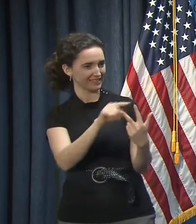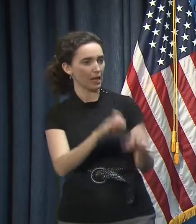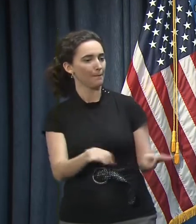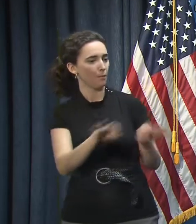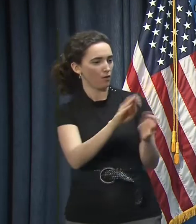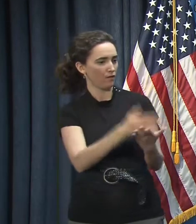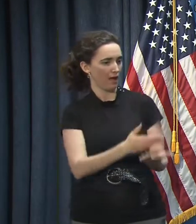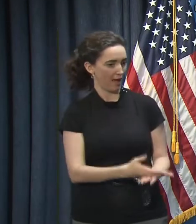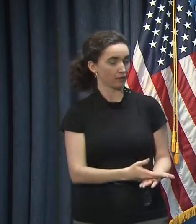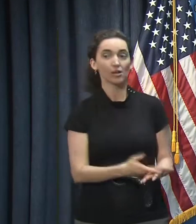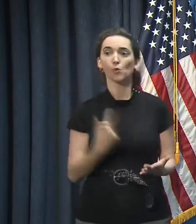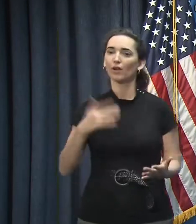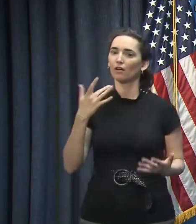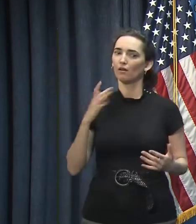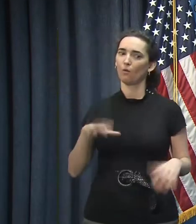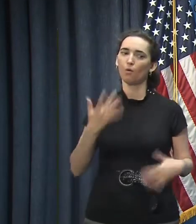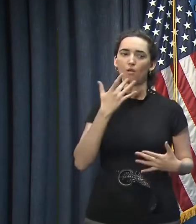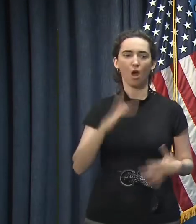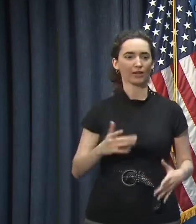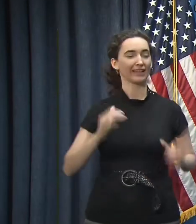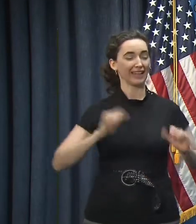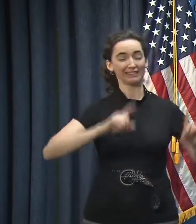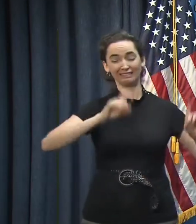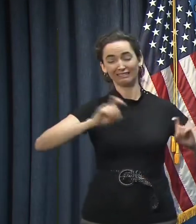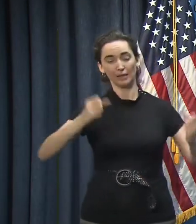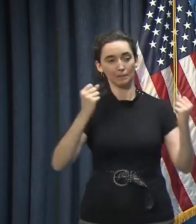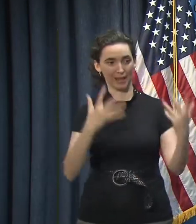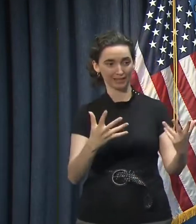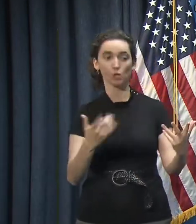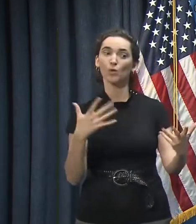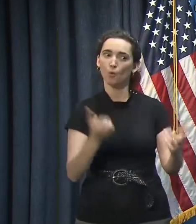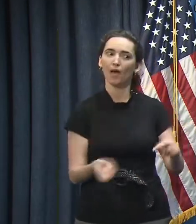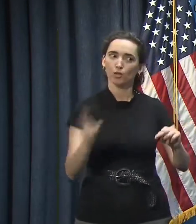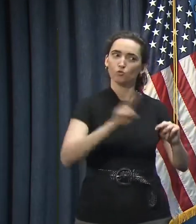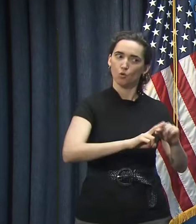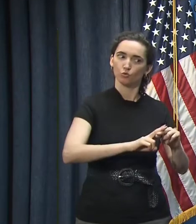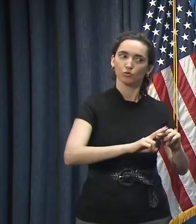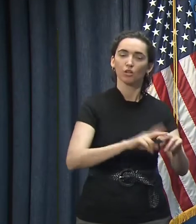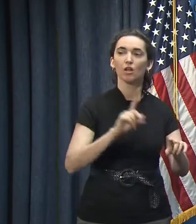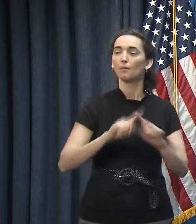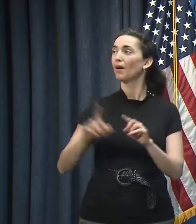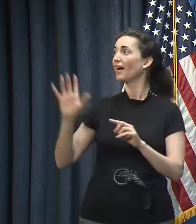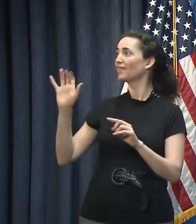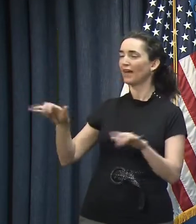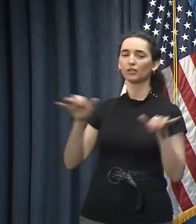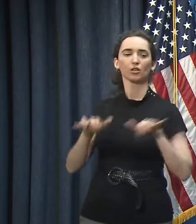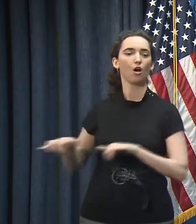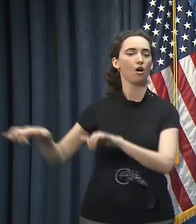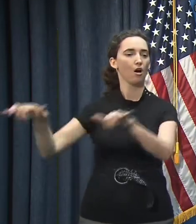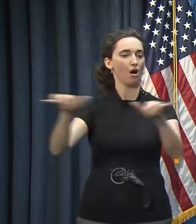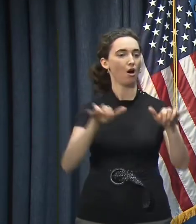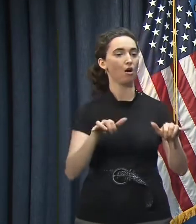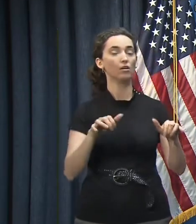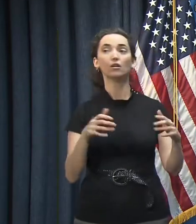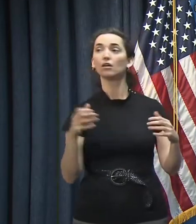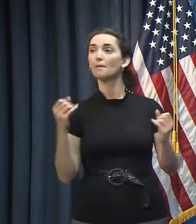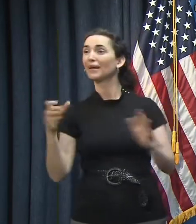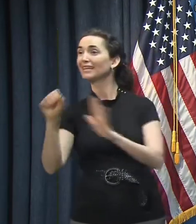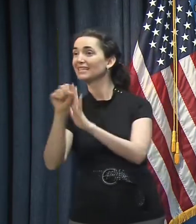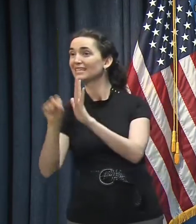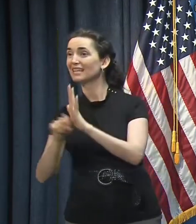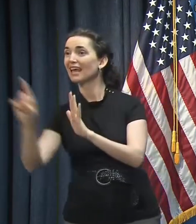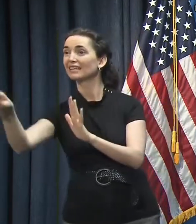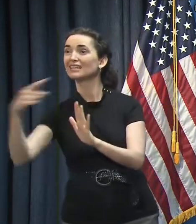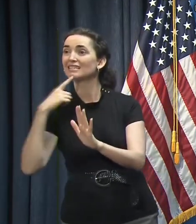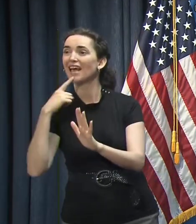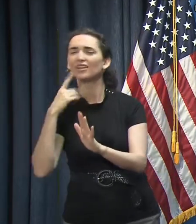testing. We want to do even more than that to put us in a better place, but I think those are the core measures. And I think when you look across states, there's not too many states that are saying, we